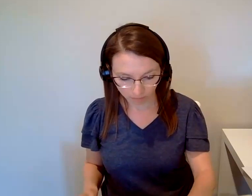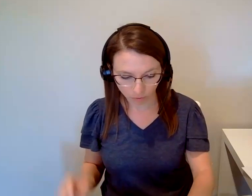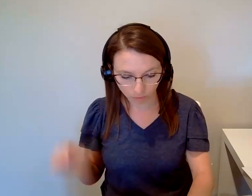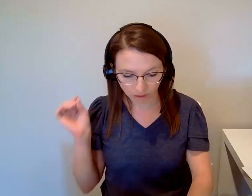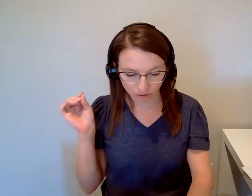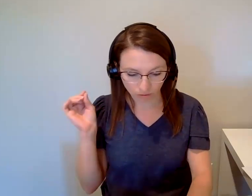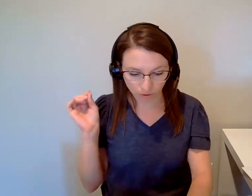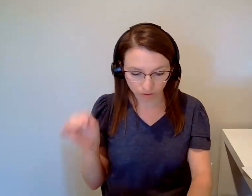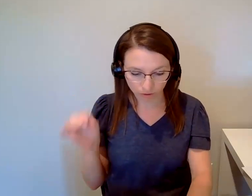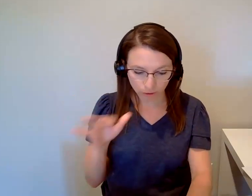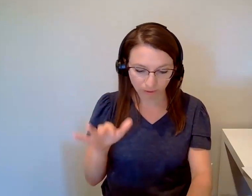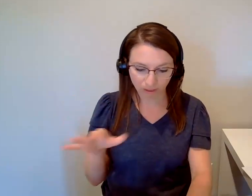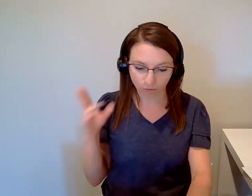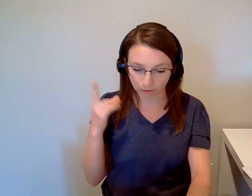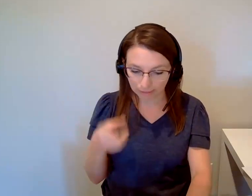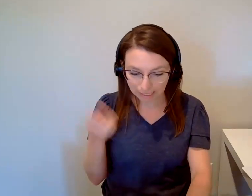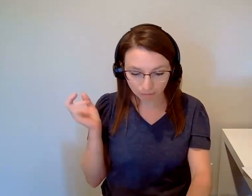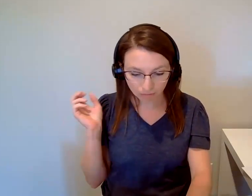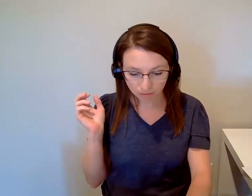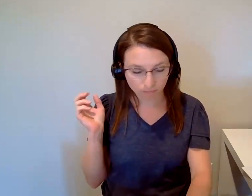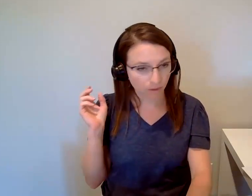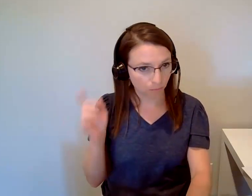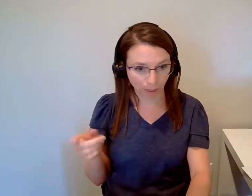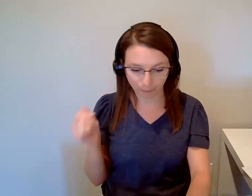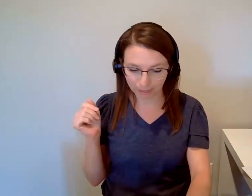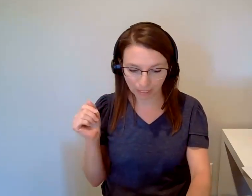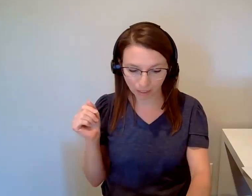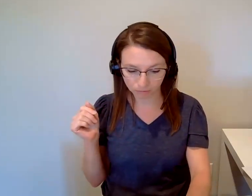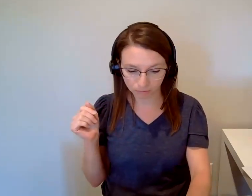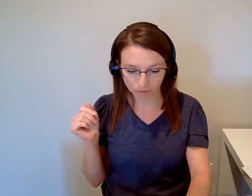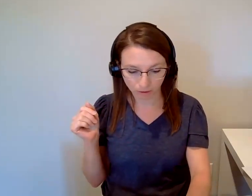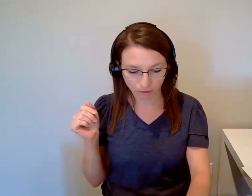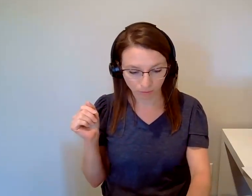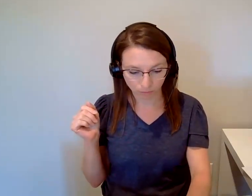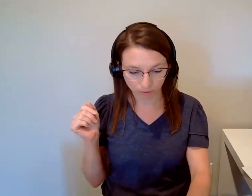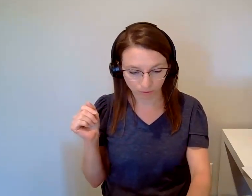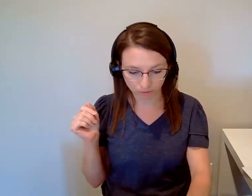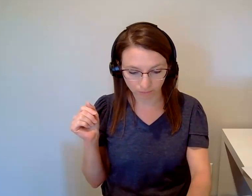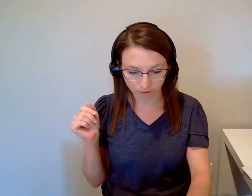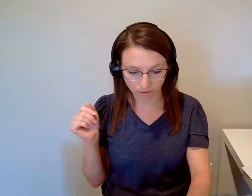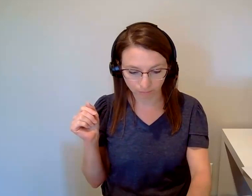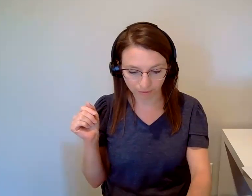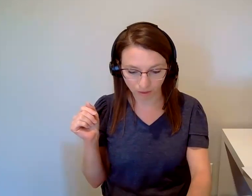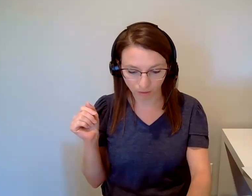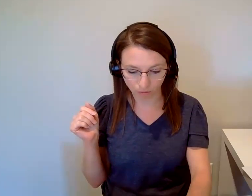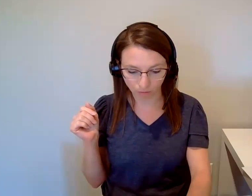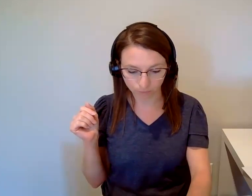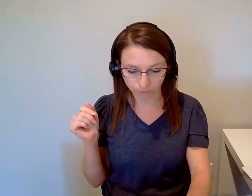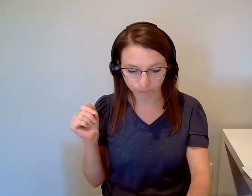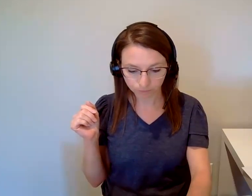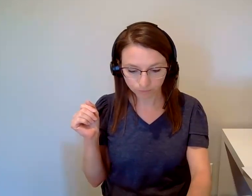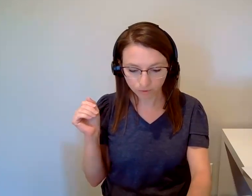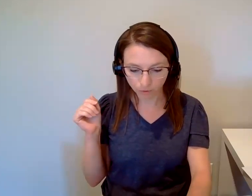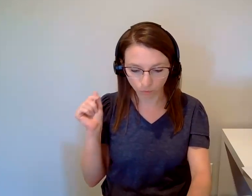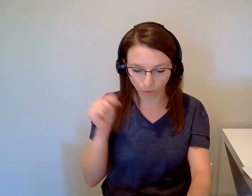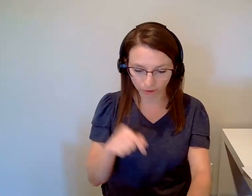So we use finger spelling for names, proper nouns. We use them to spell